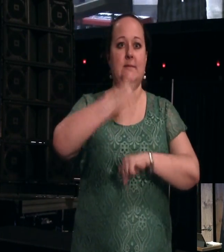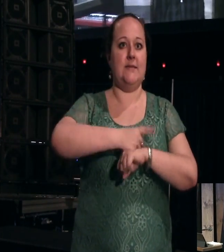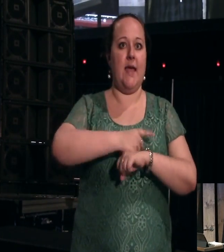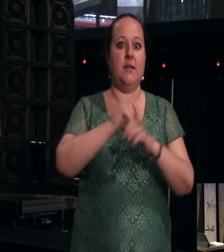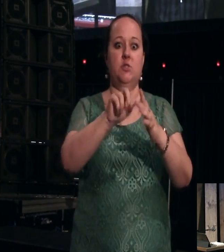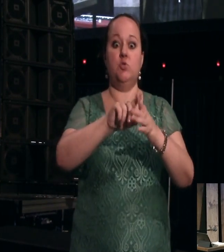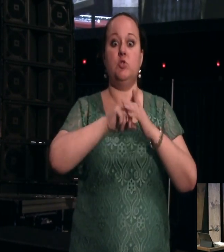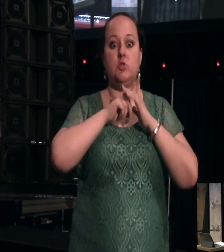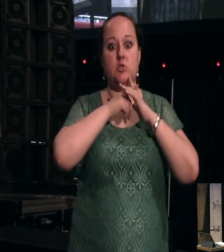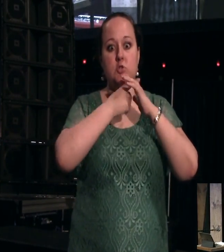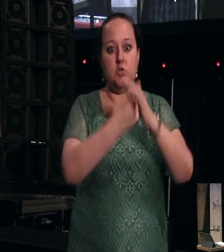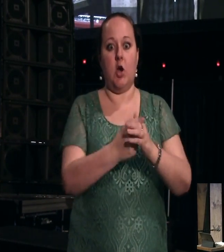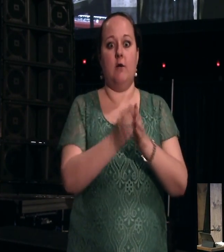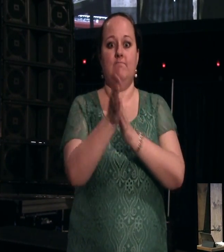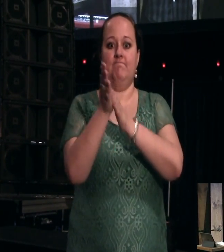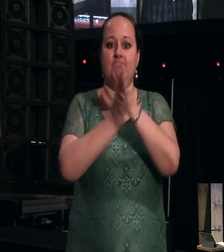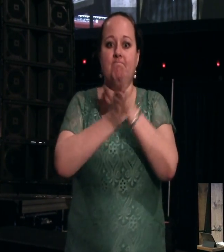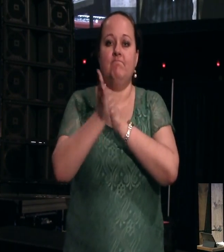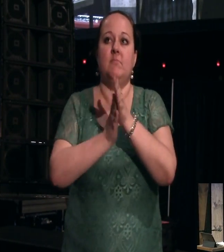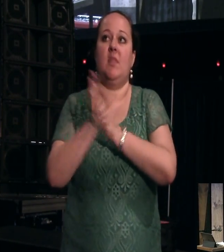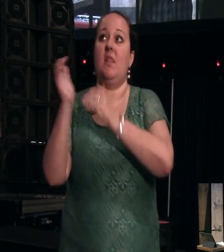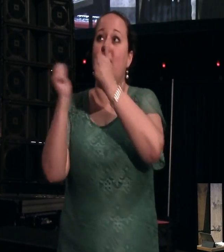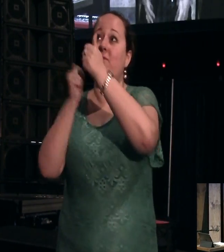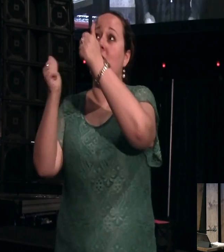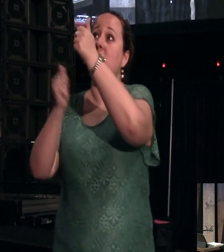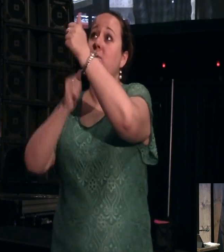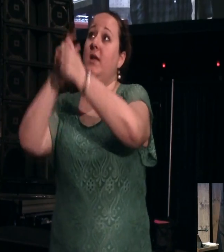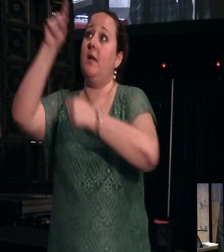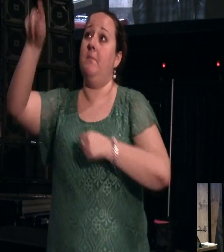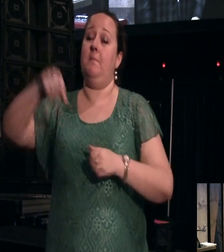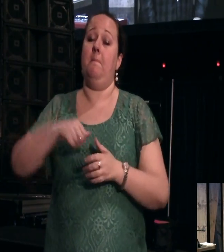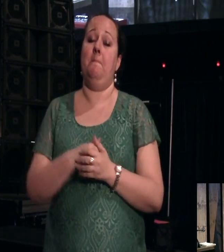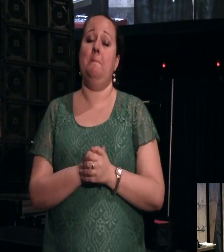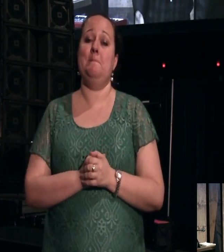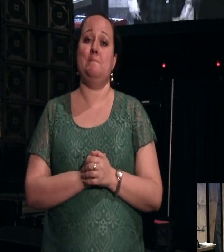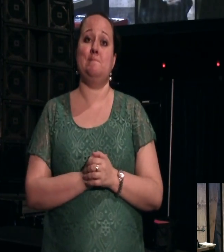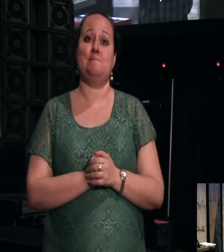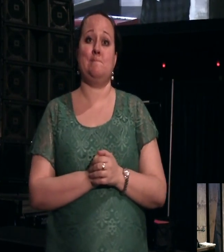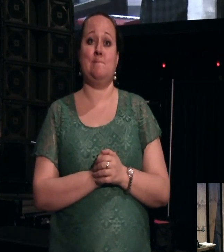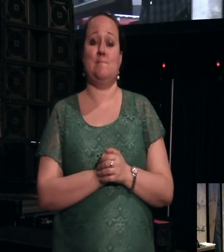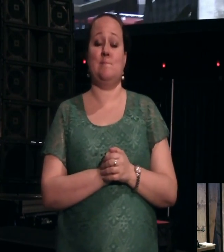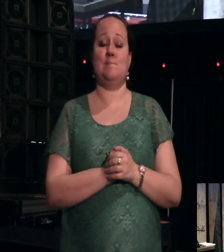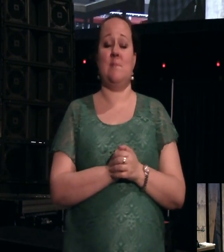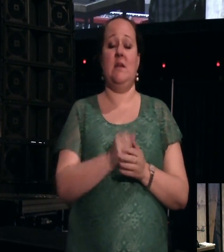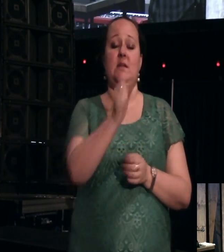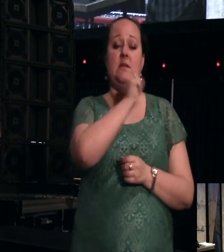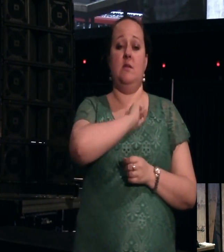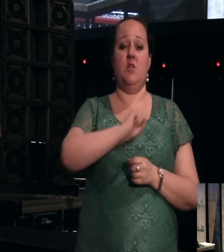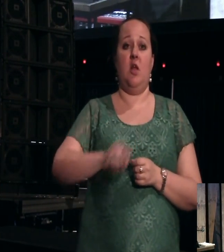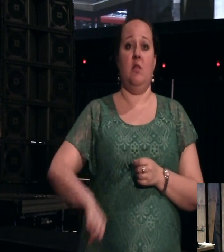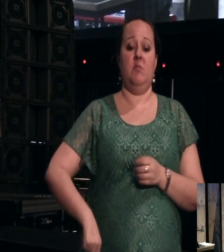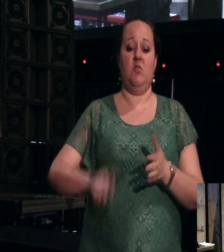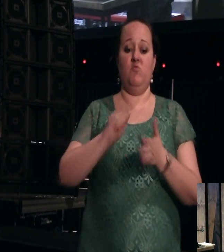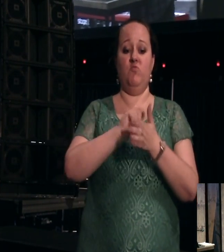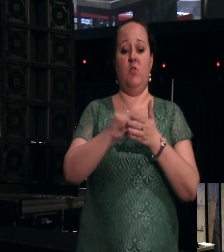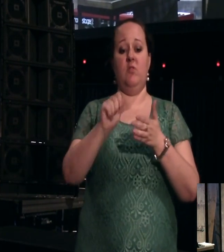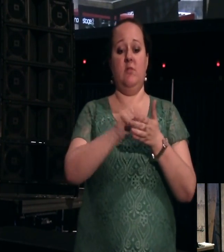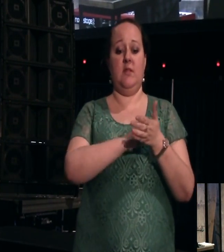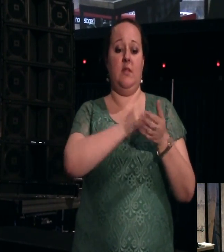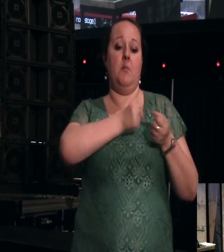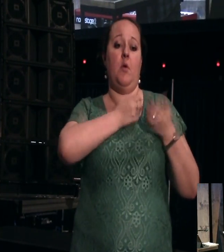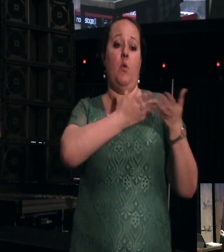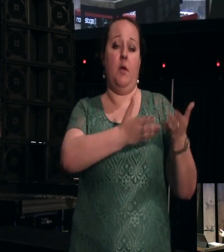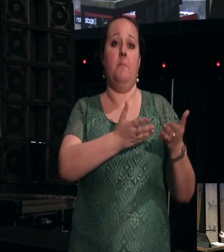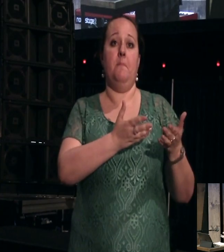down, today is the best day to start passionately following Jesus.